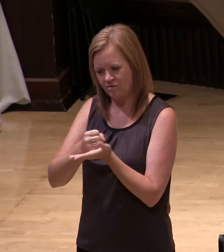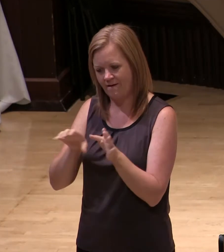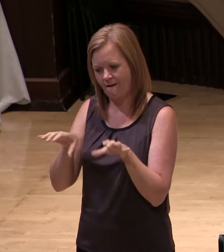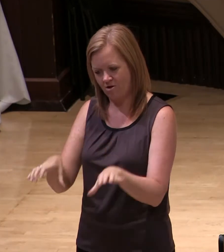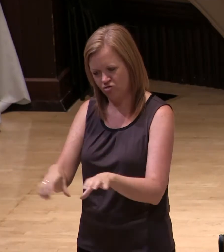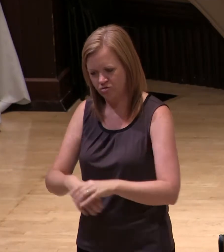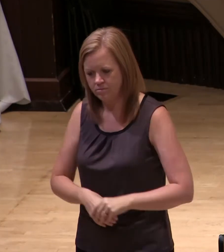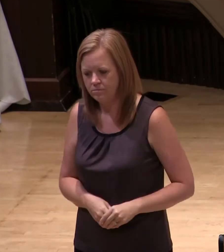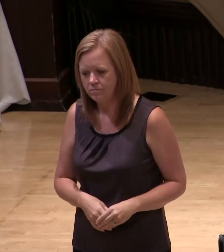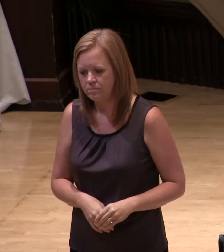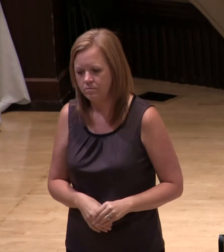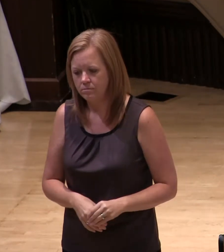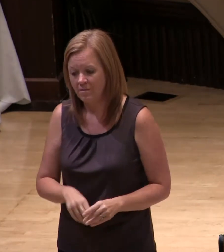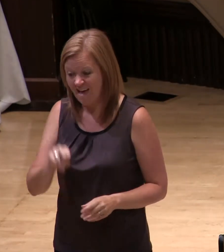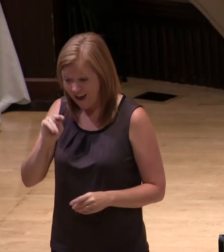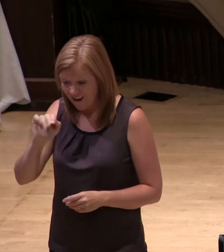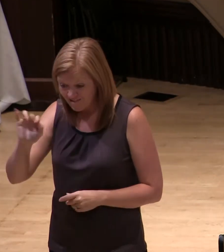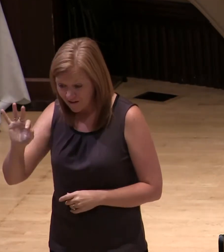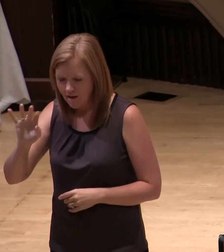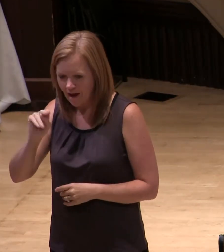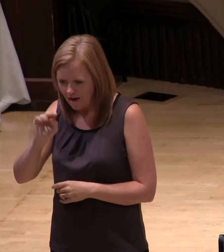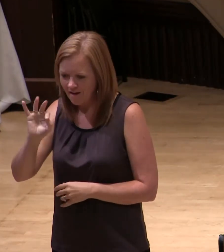action. NFL.